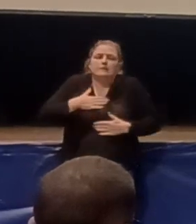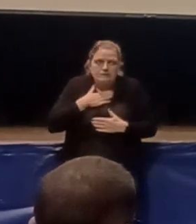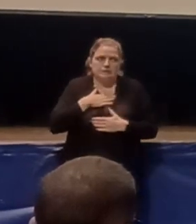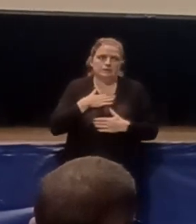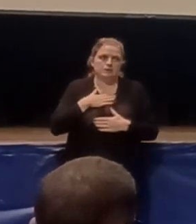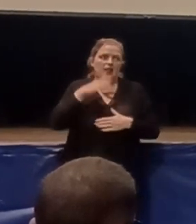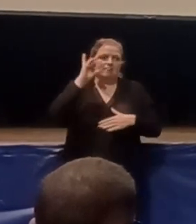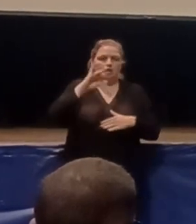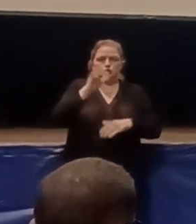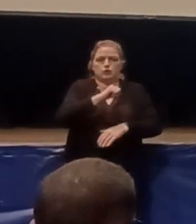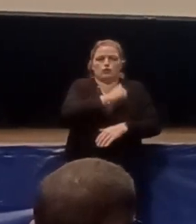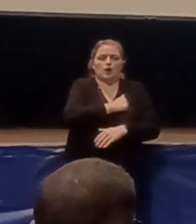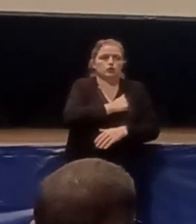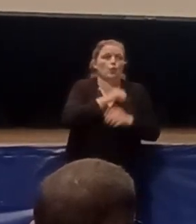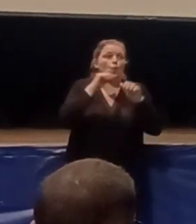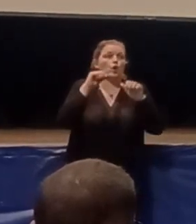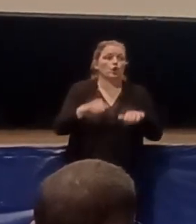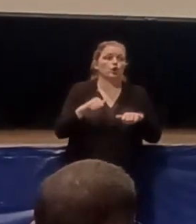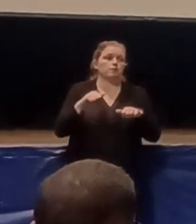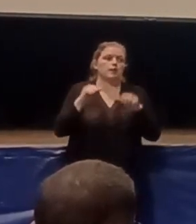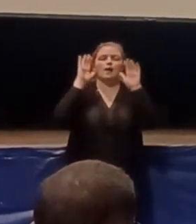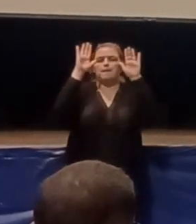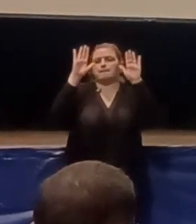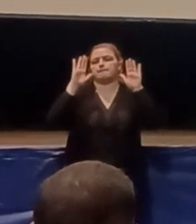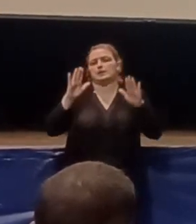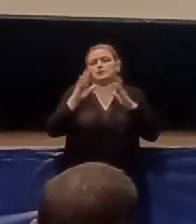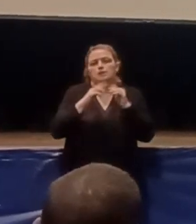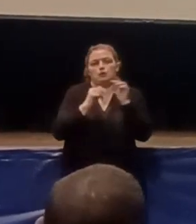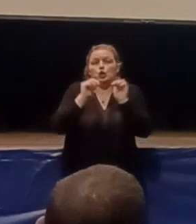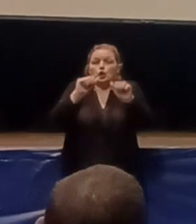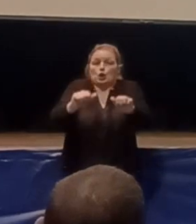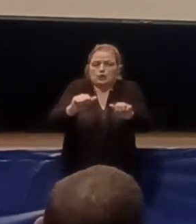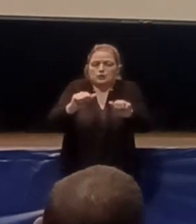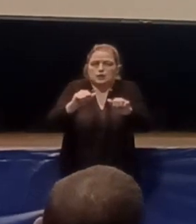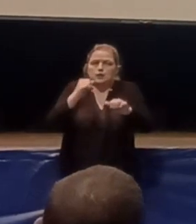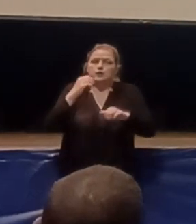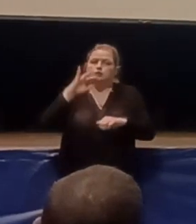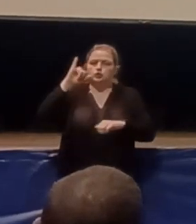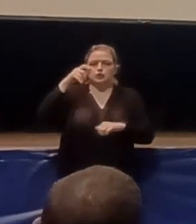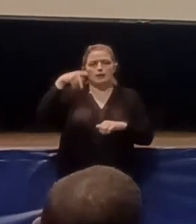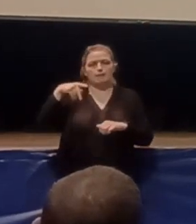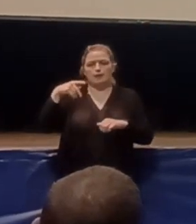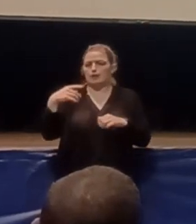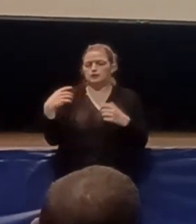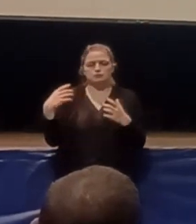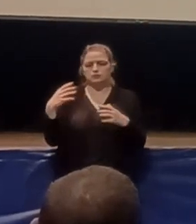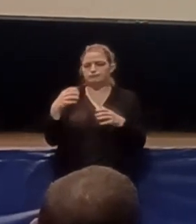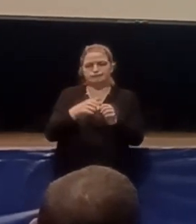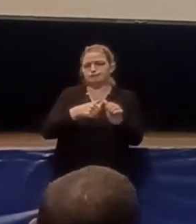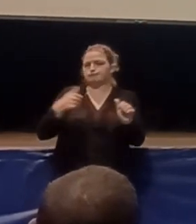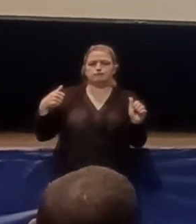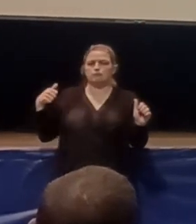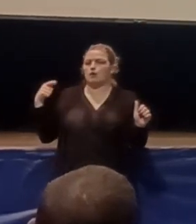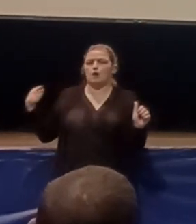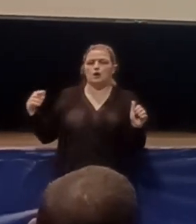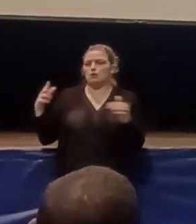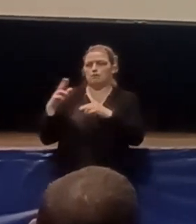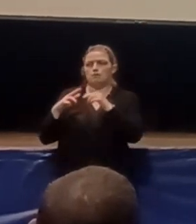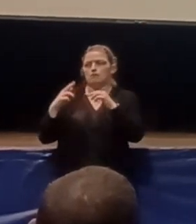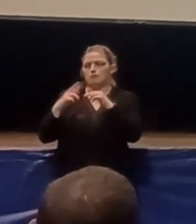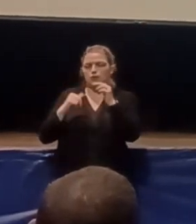your attitude about what could be a fabulous building here. You know, JP has been behind building a bus